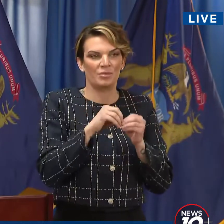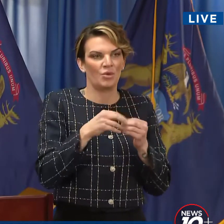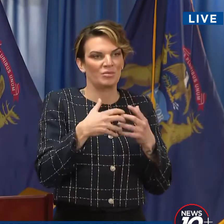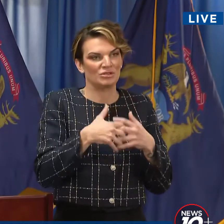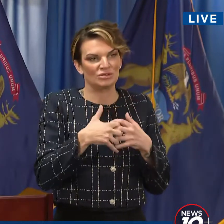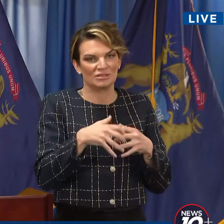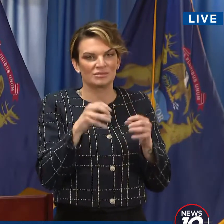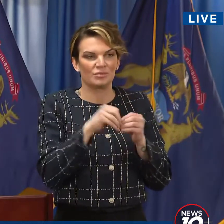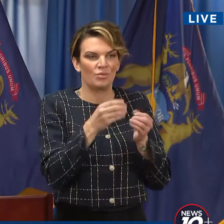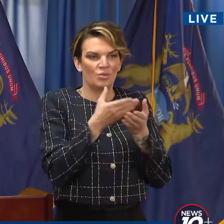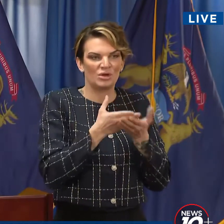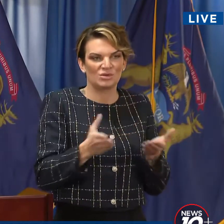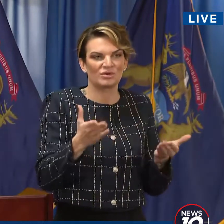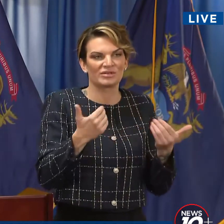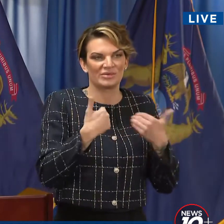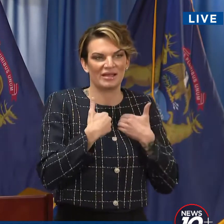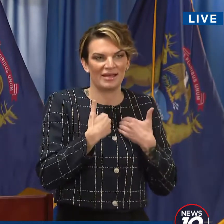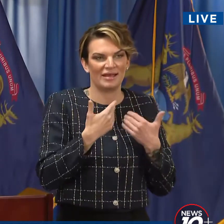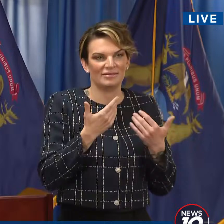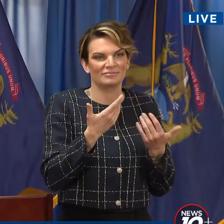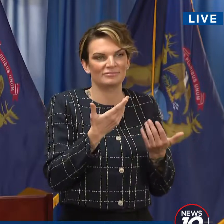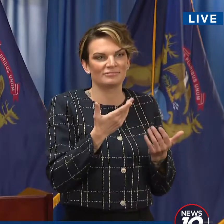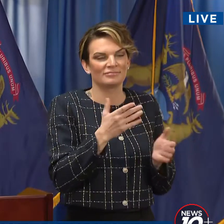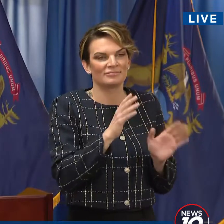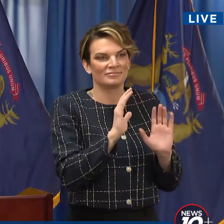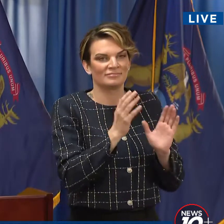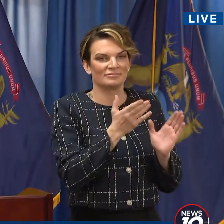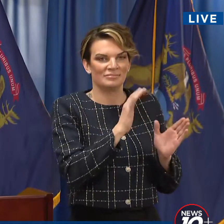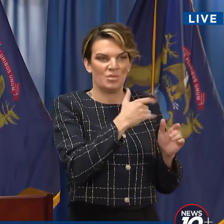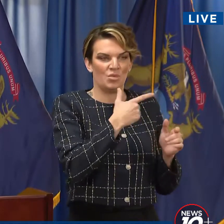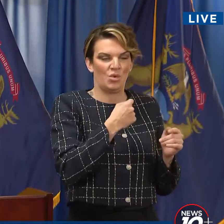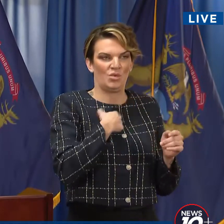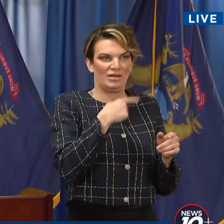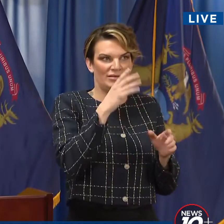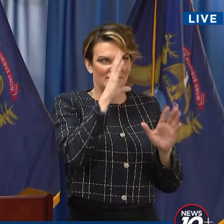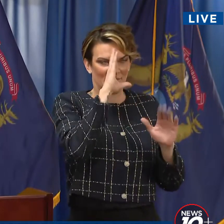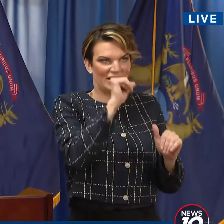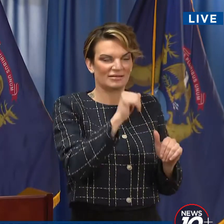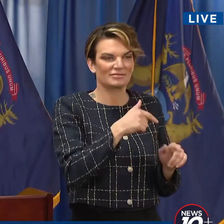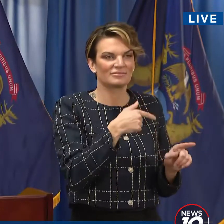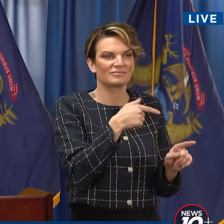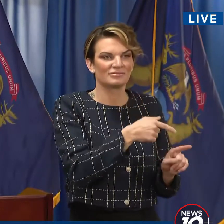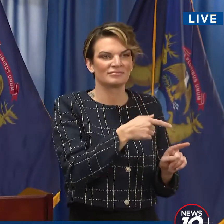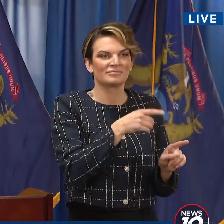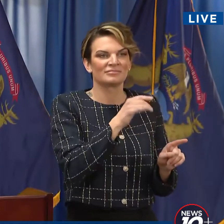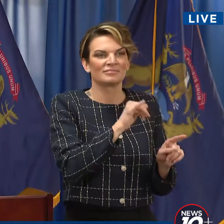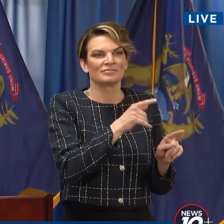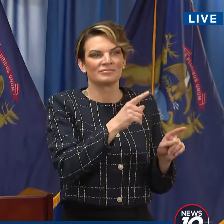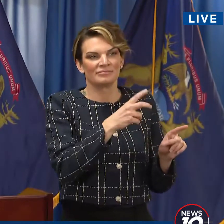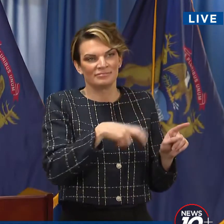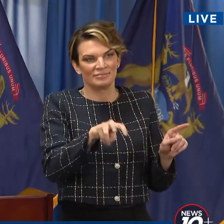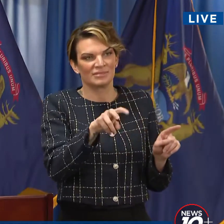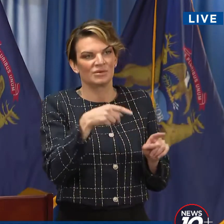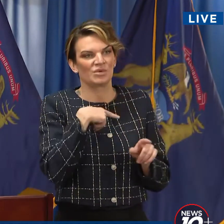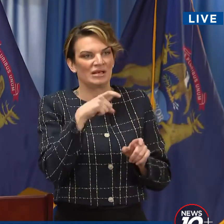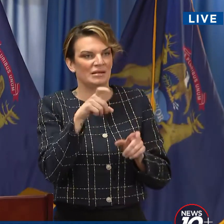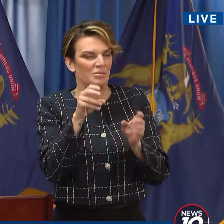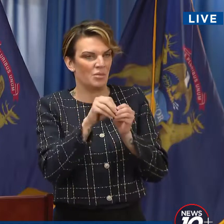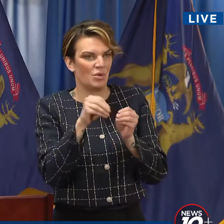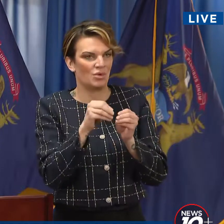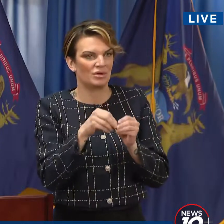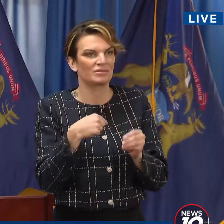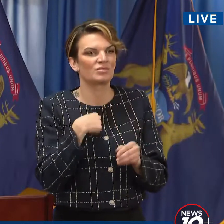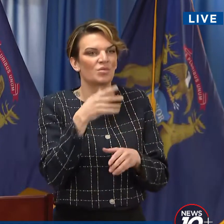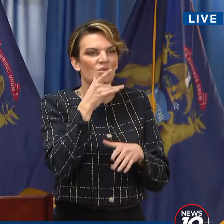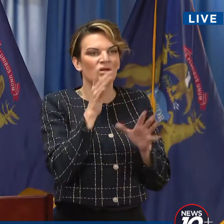and a lot more resources than had anticipated going into that election, and that helped. So that's the biggest thing. I think that we'll talk